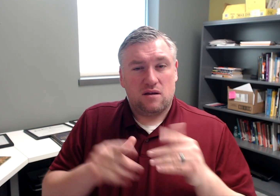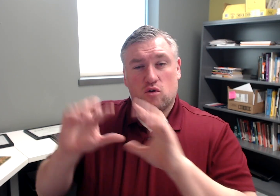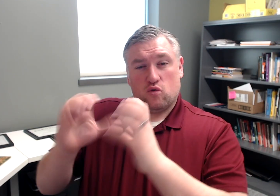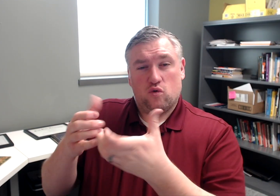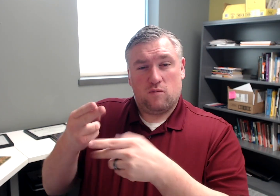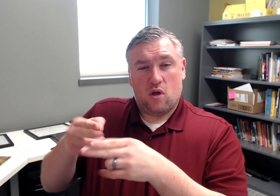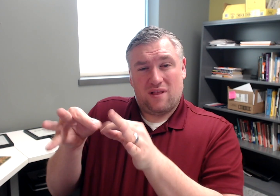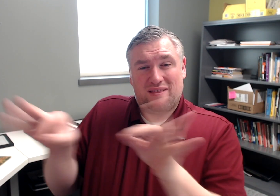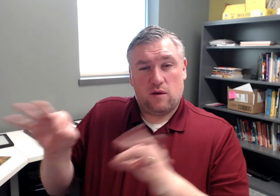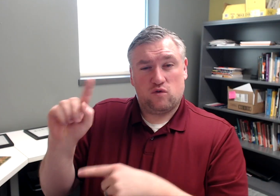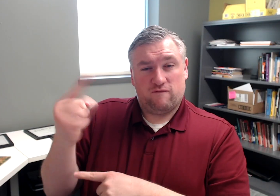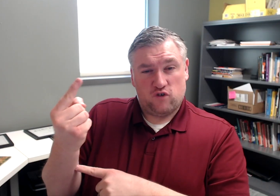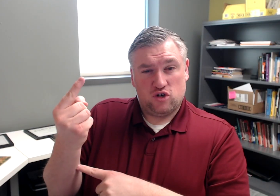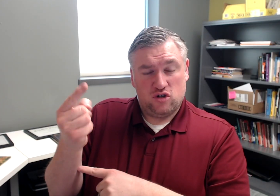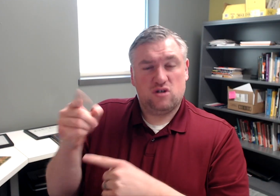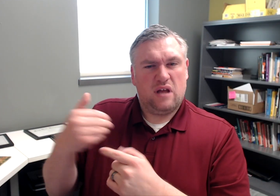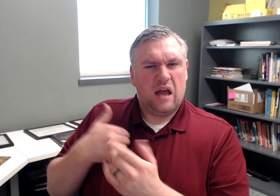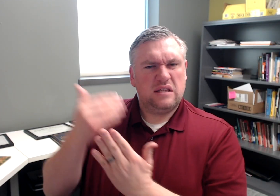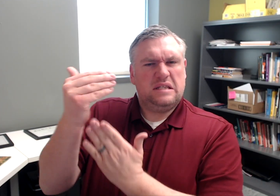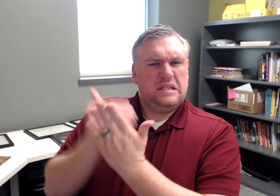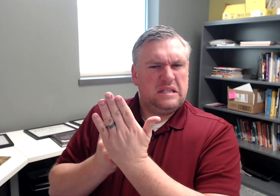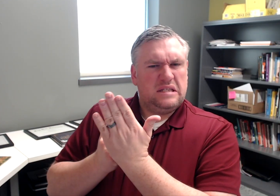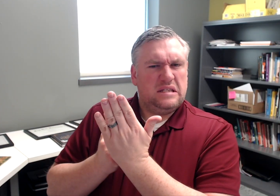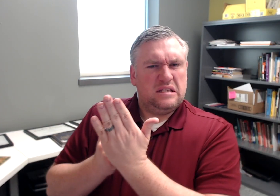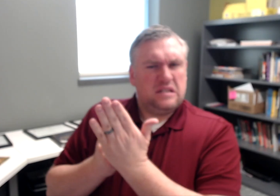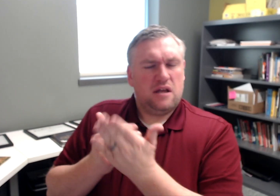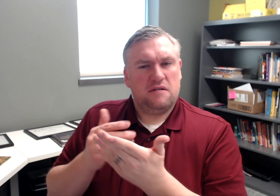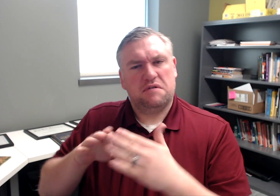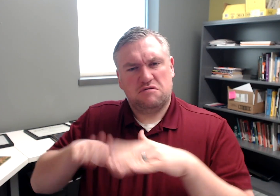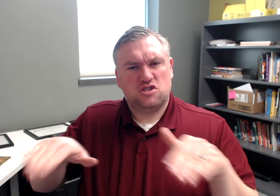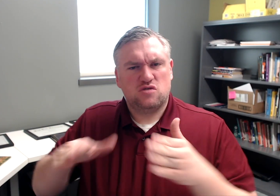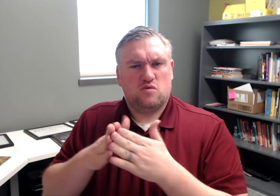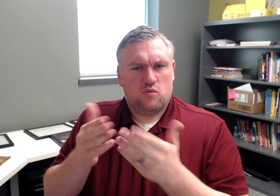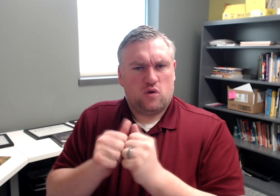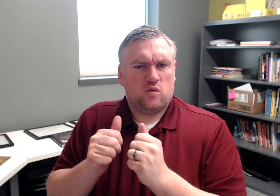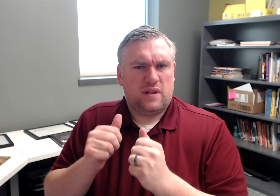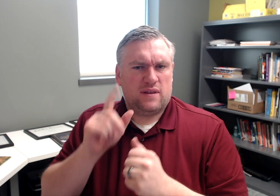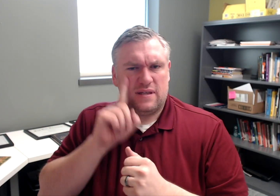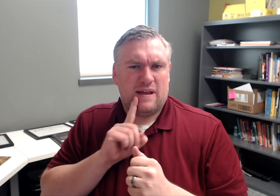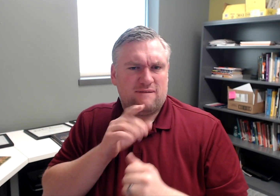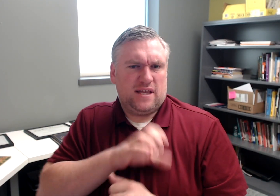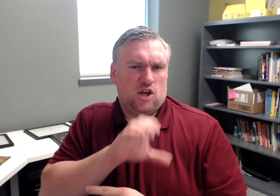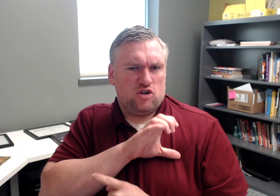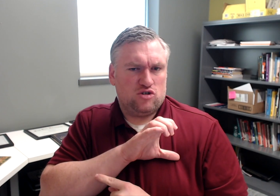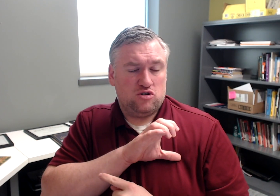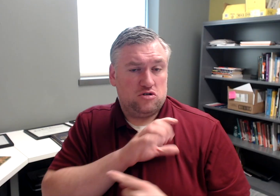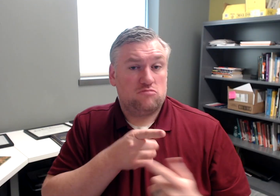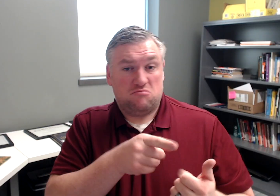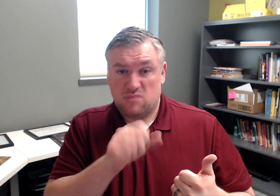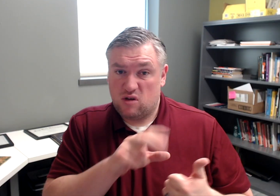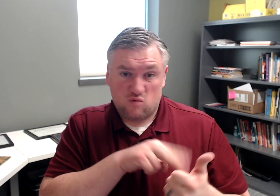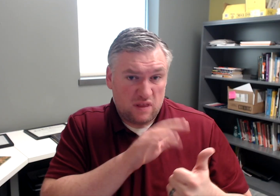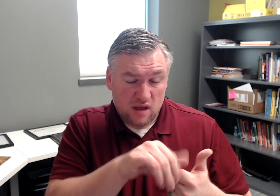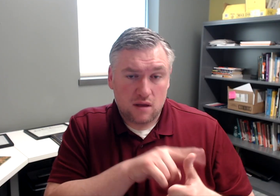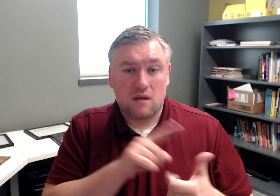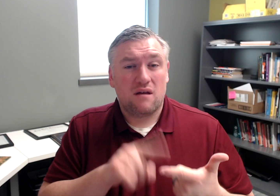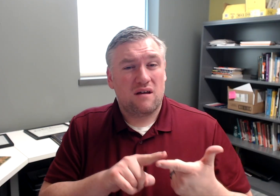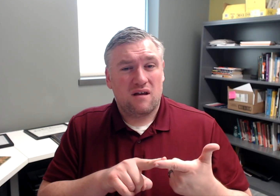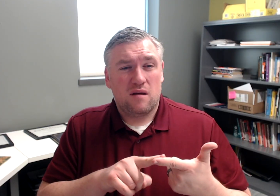So I have a link at the end to a group called Language First, and they have a list of children's books with deaf characters. You can